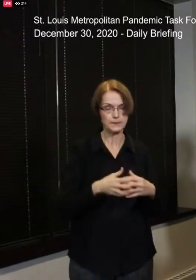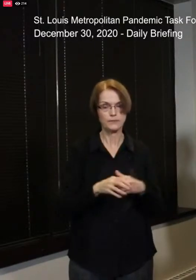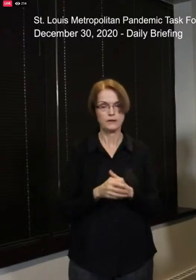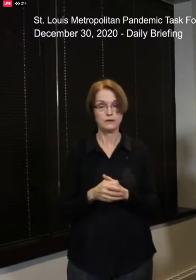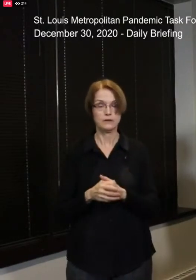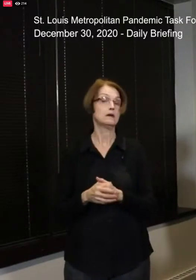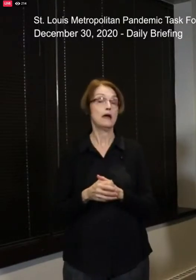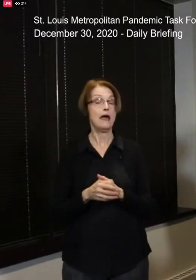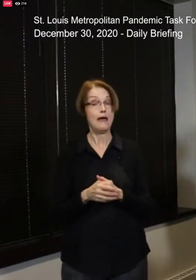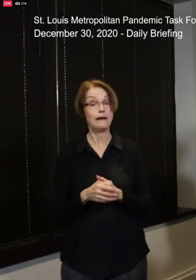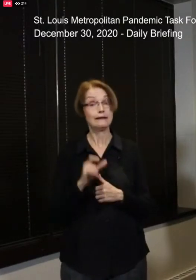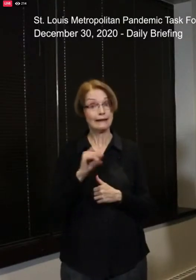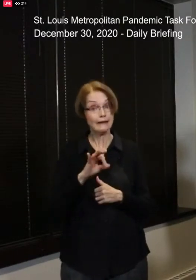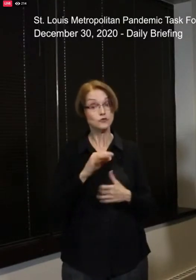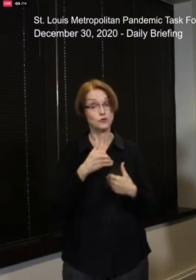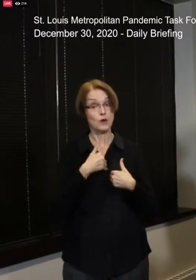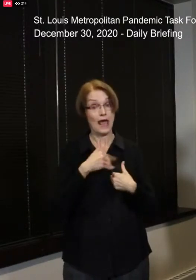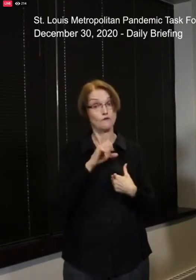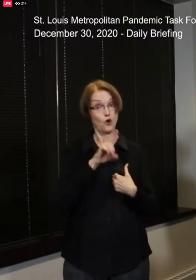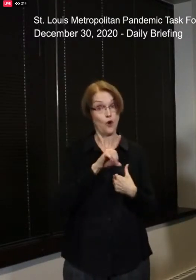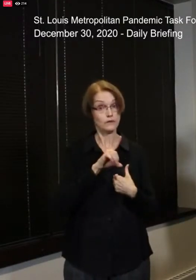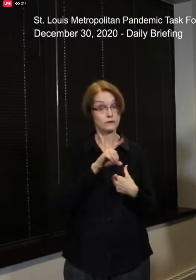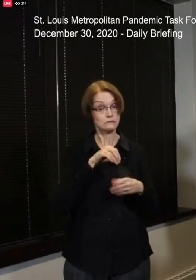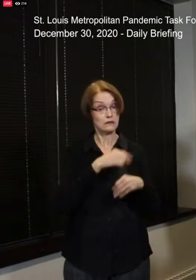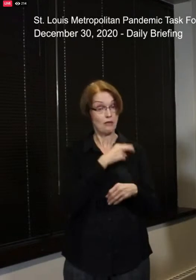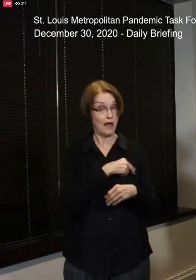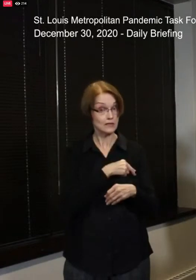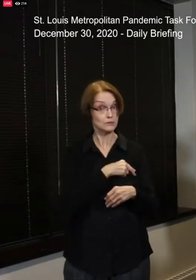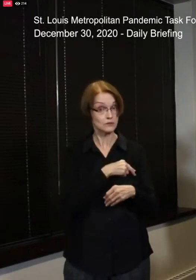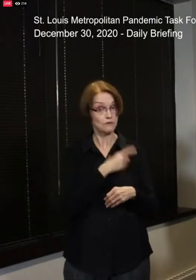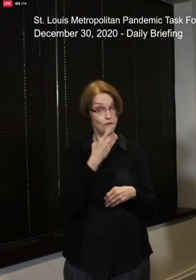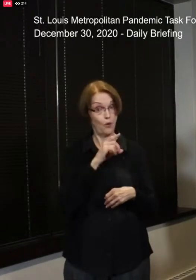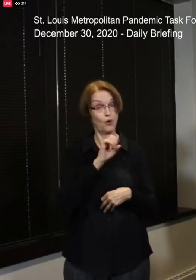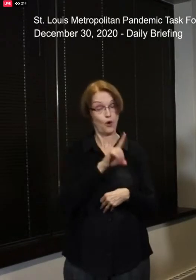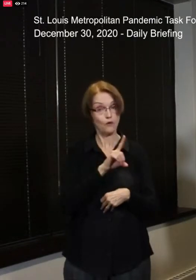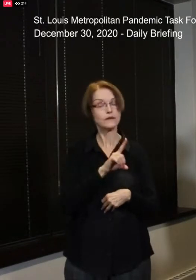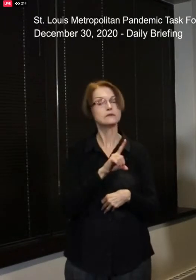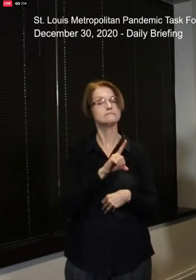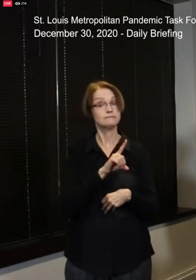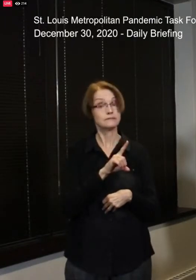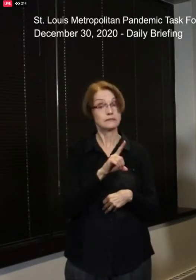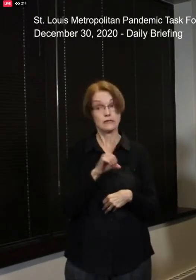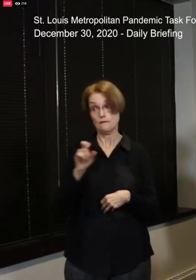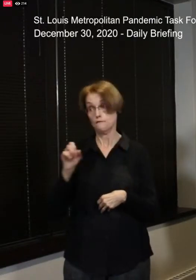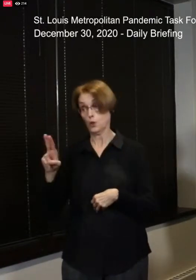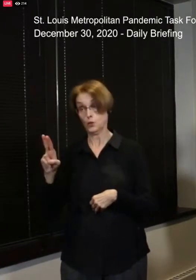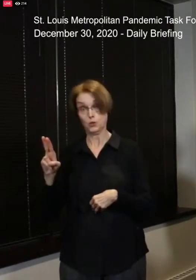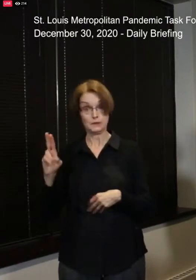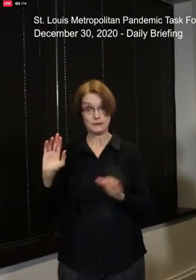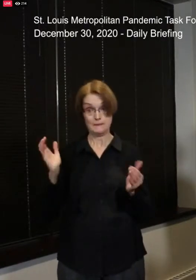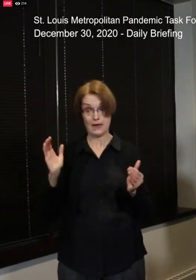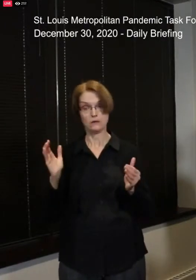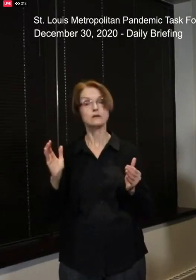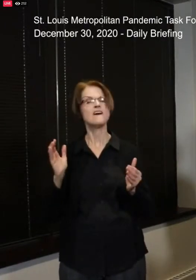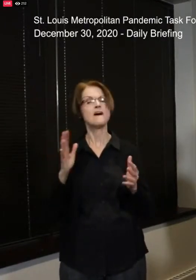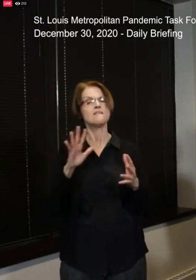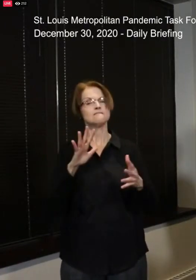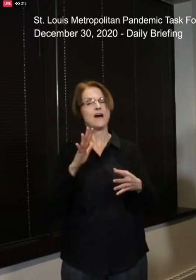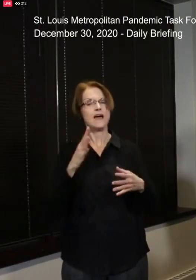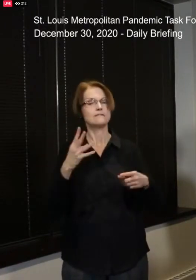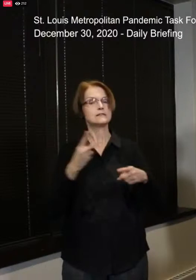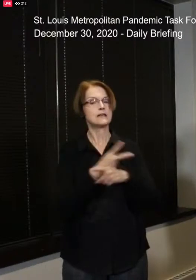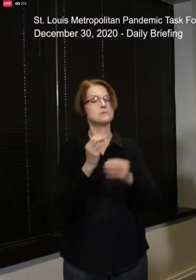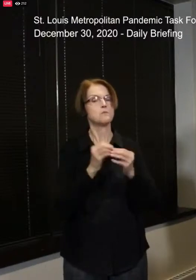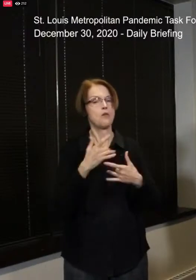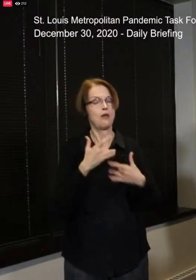more likely to die if you're admitted to the hospital with COVID than if you were with influenza. And not only that, your length of